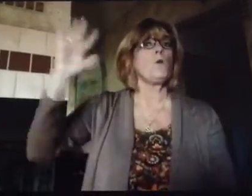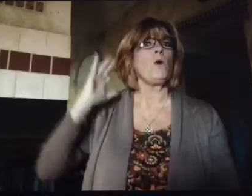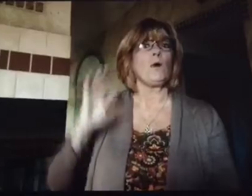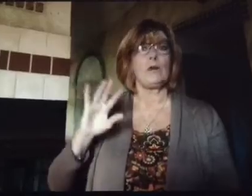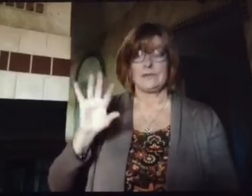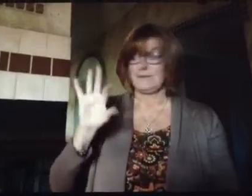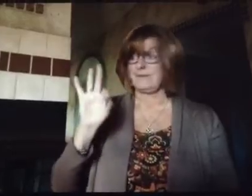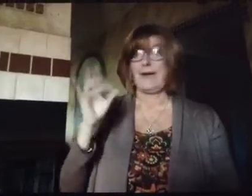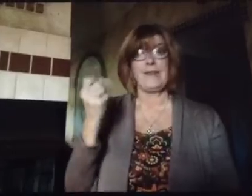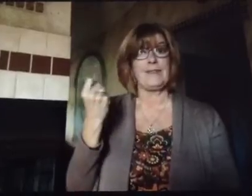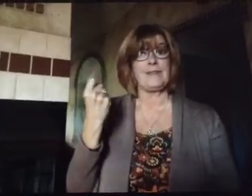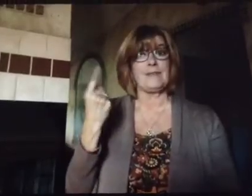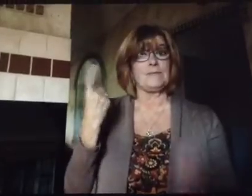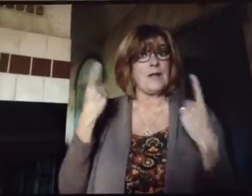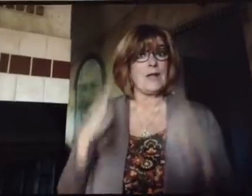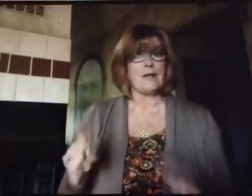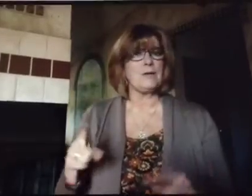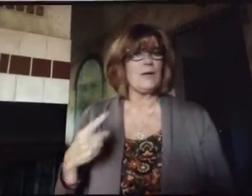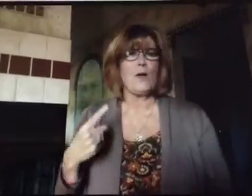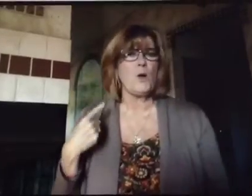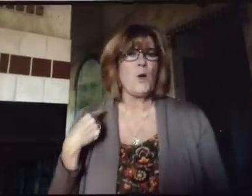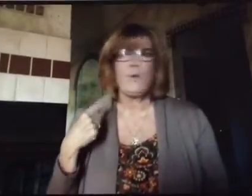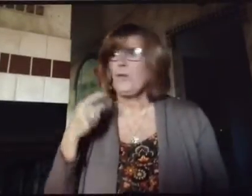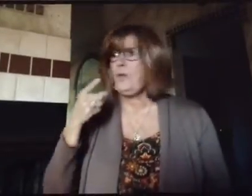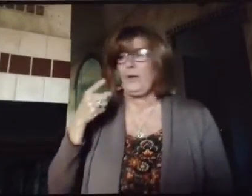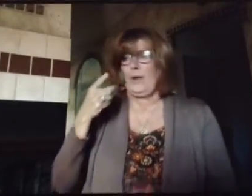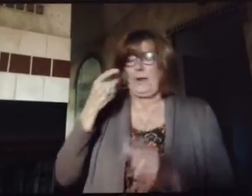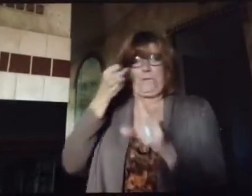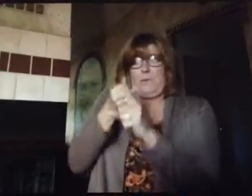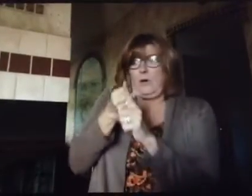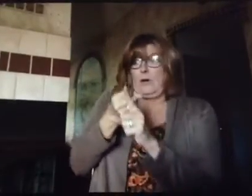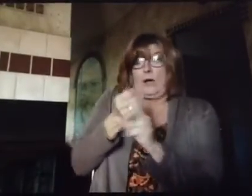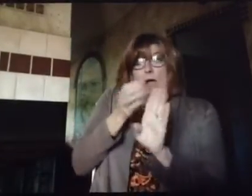Do you remember, well, maybe you guys might not remember, but back in 9/11,